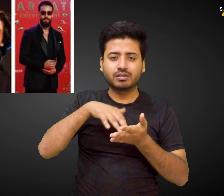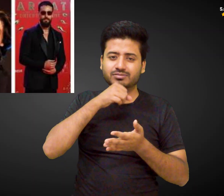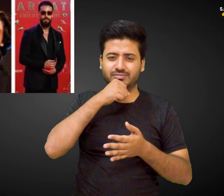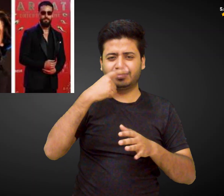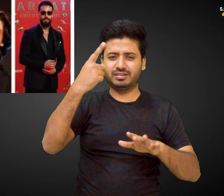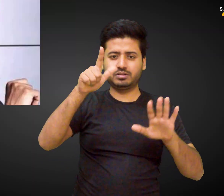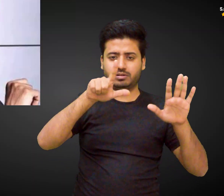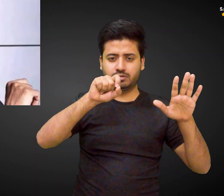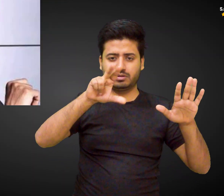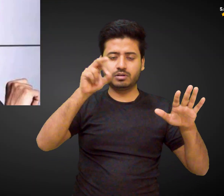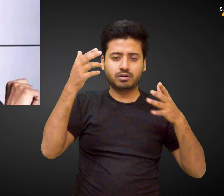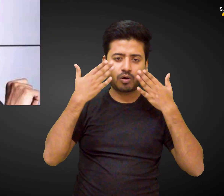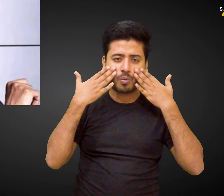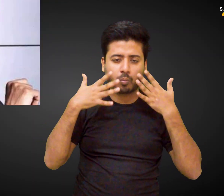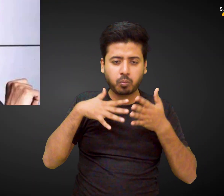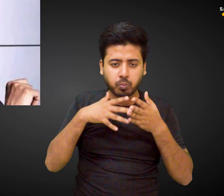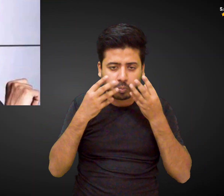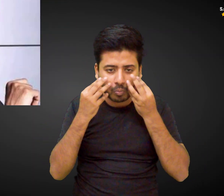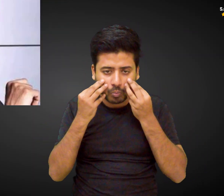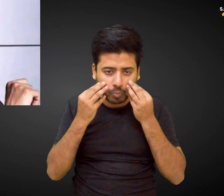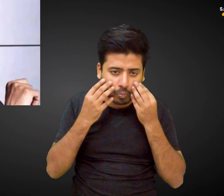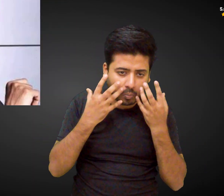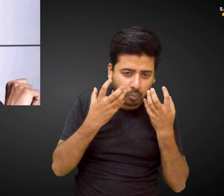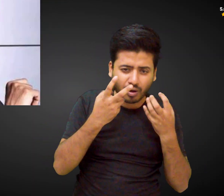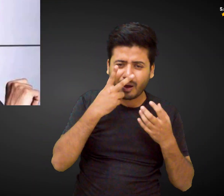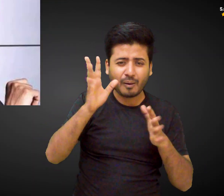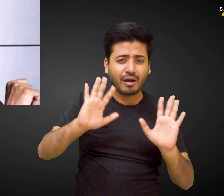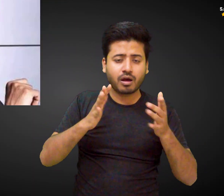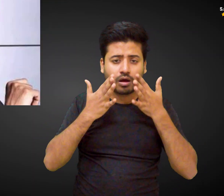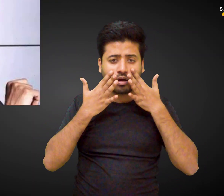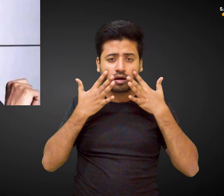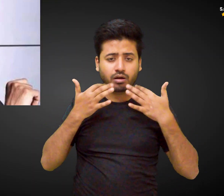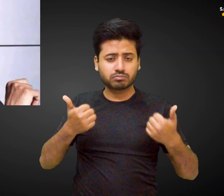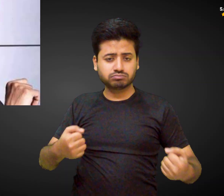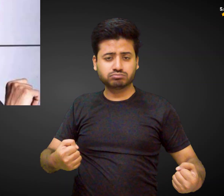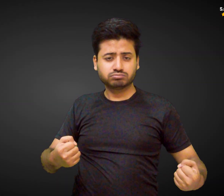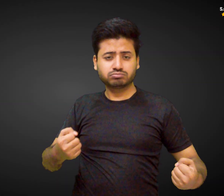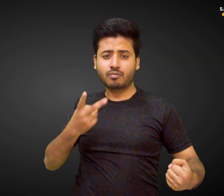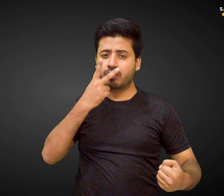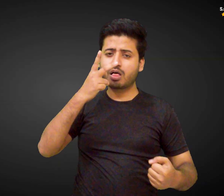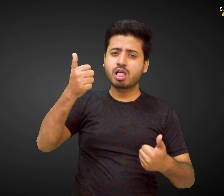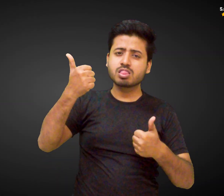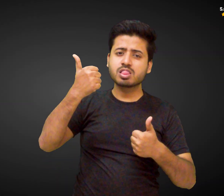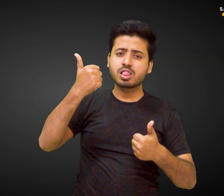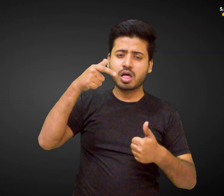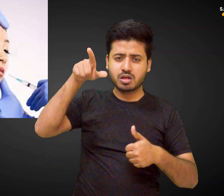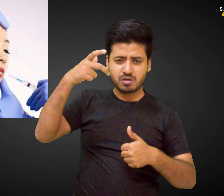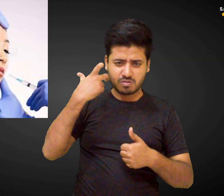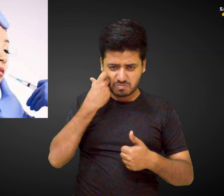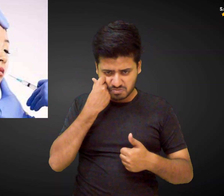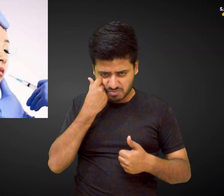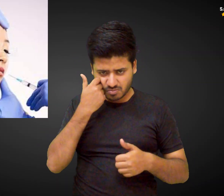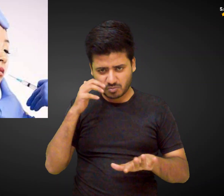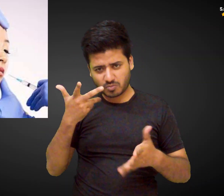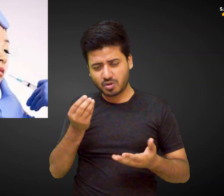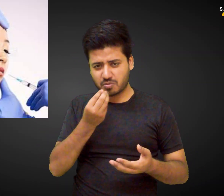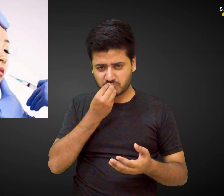oil as part of a Mediterranean-style diet tend to have a comprehensive approach to health that supports a more youthful